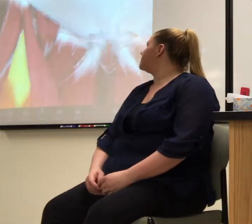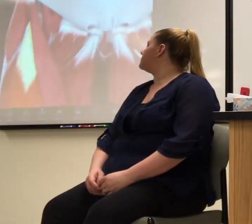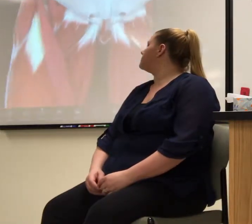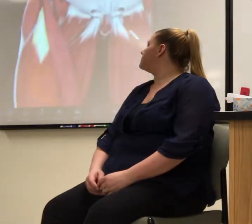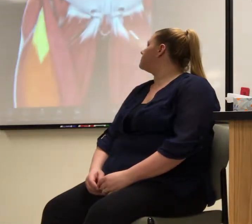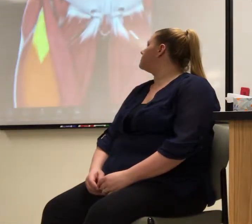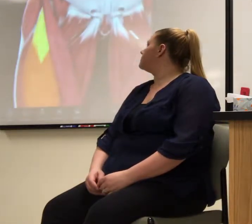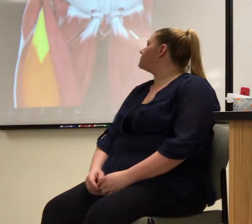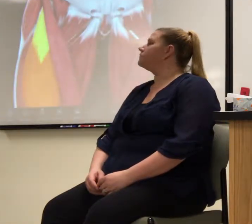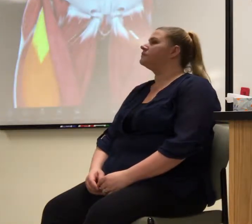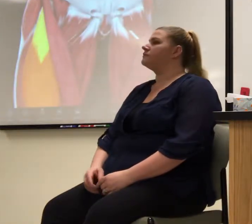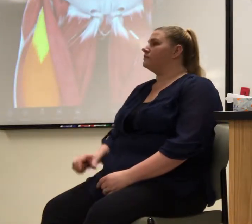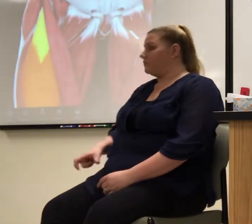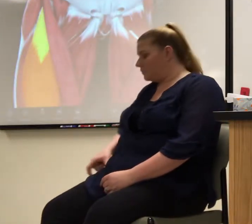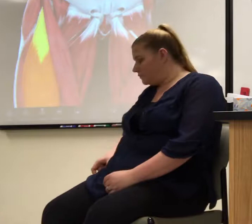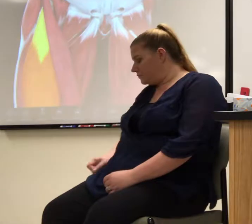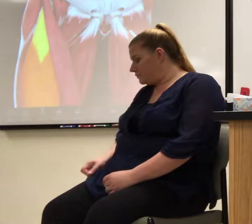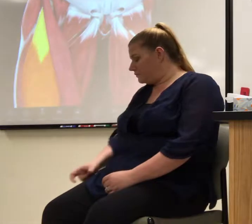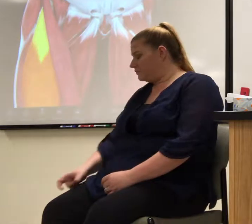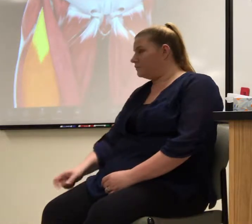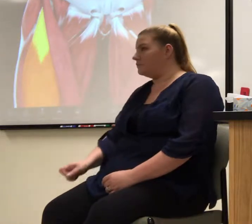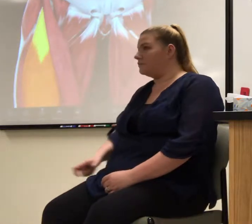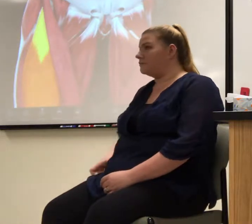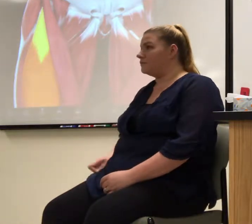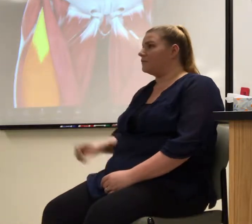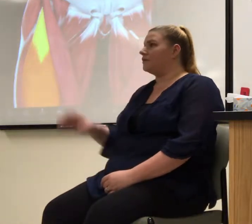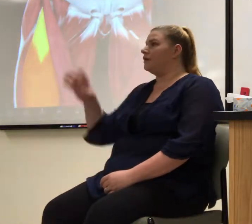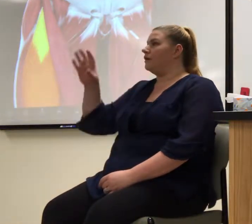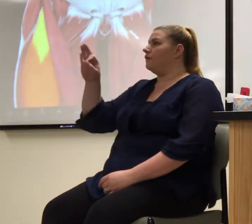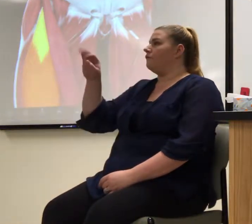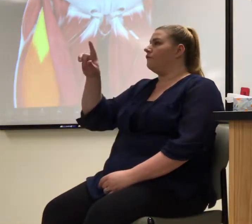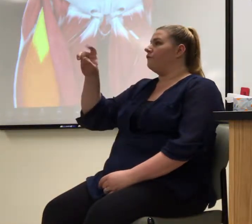So I'm going to highlight a flexor here. I want to show you flexion.